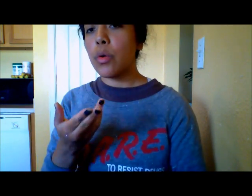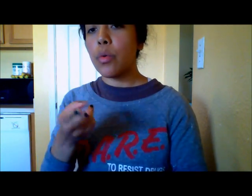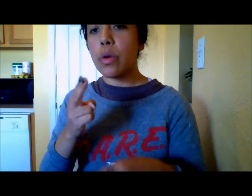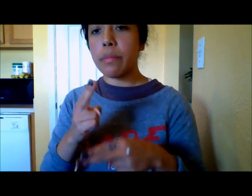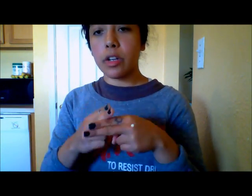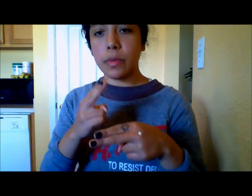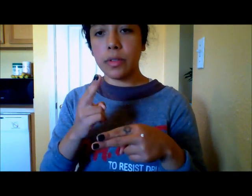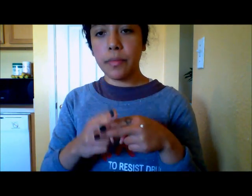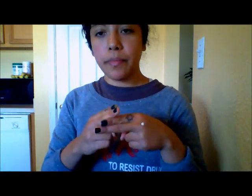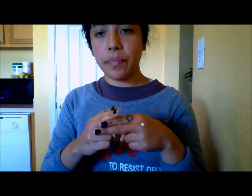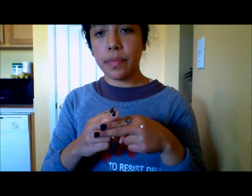reputable,